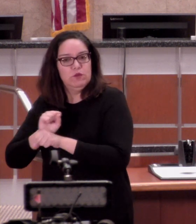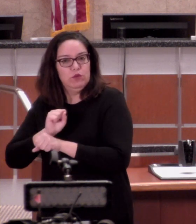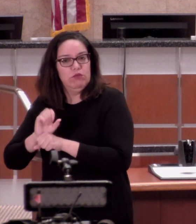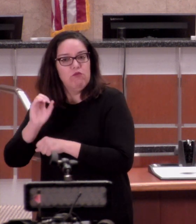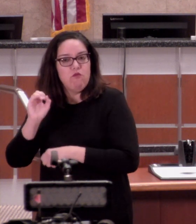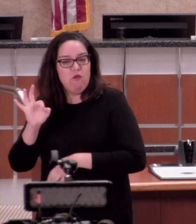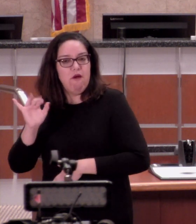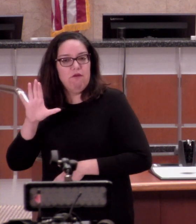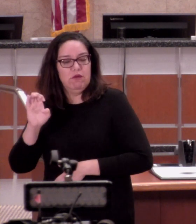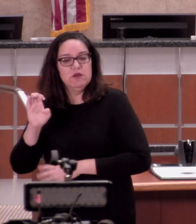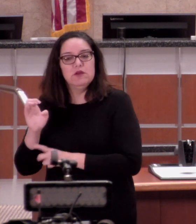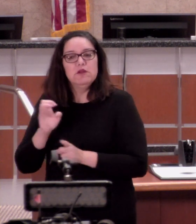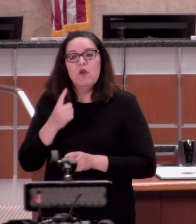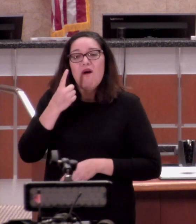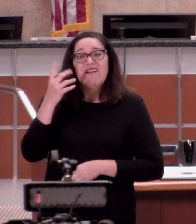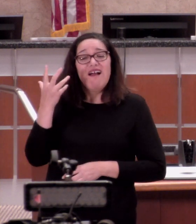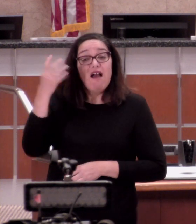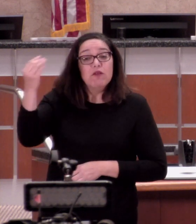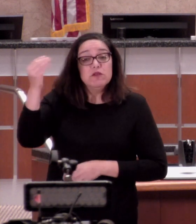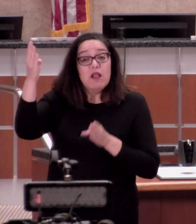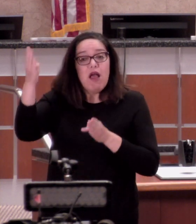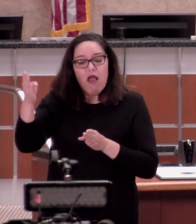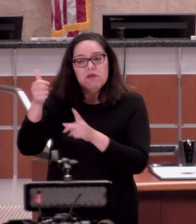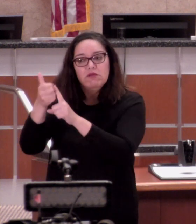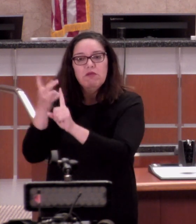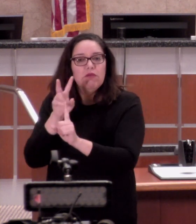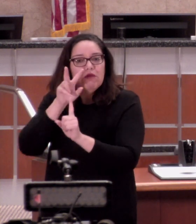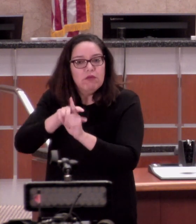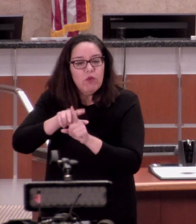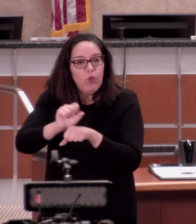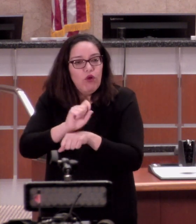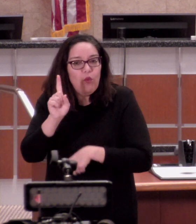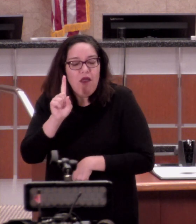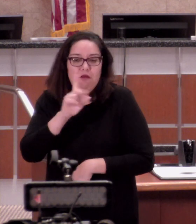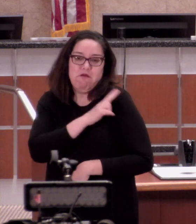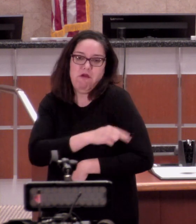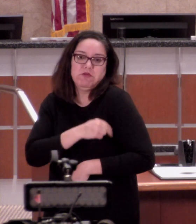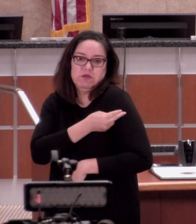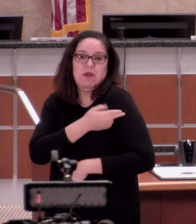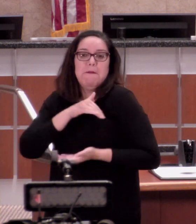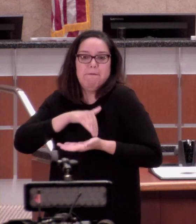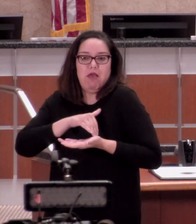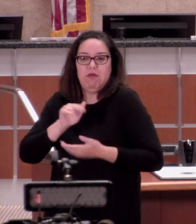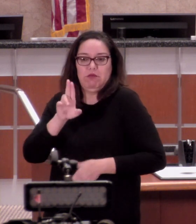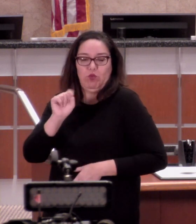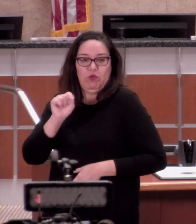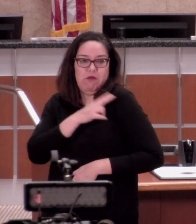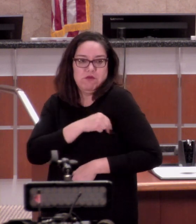is he is assigned to the hospital, to the medical unit at the hospital.